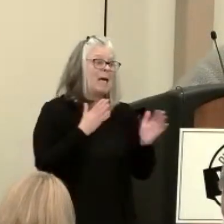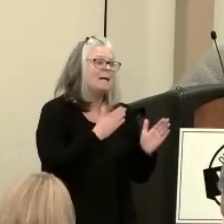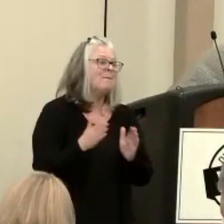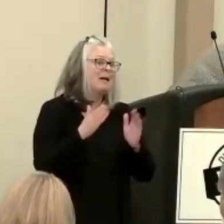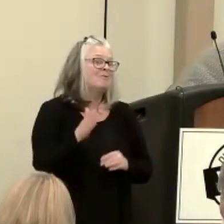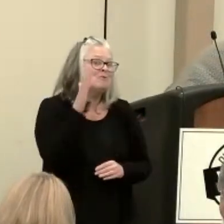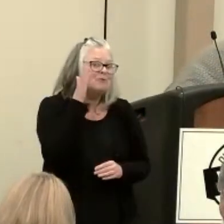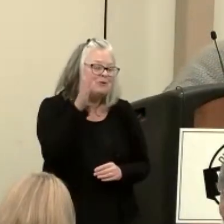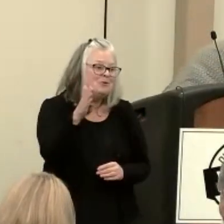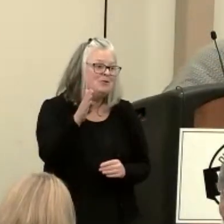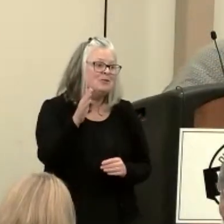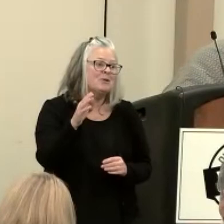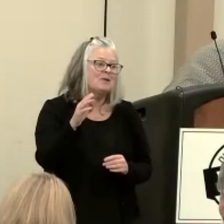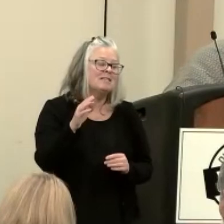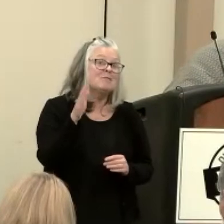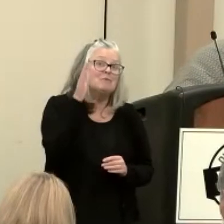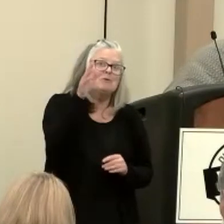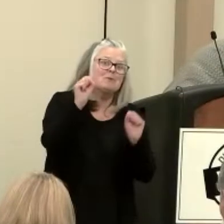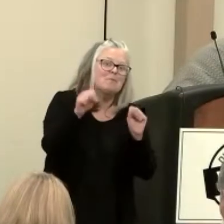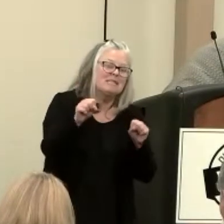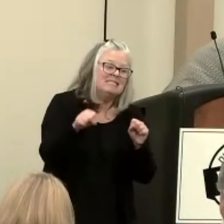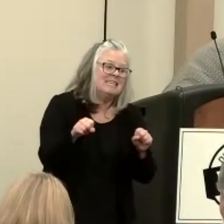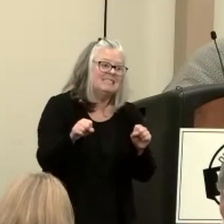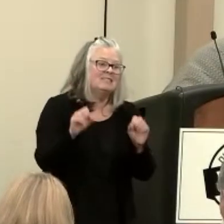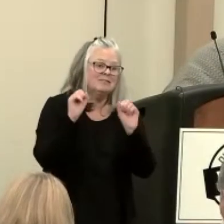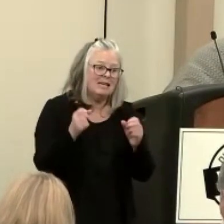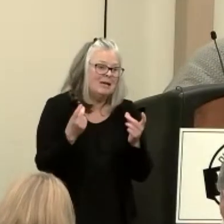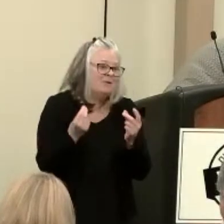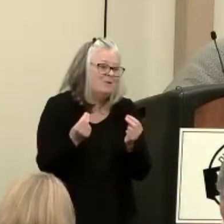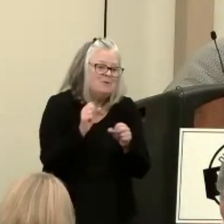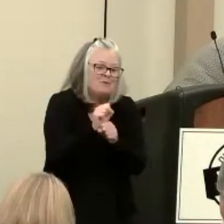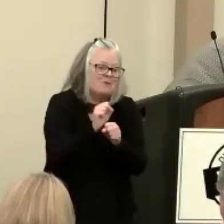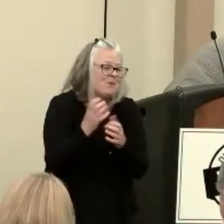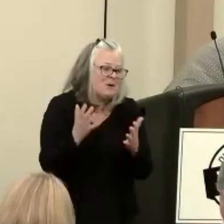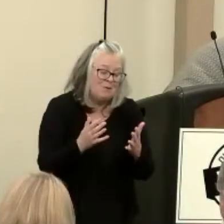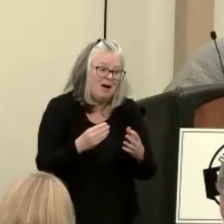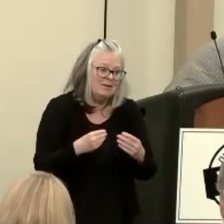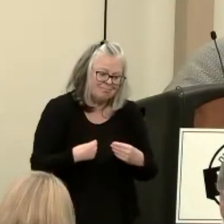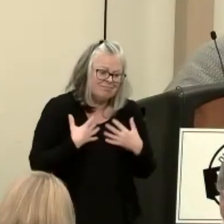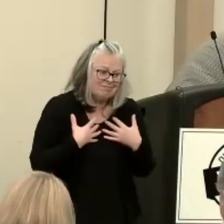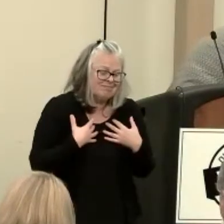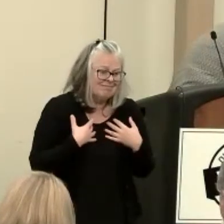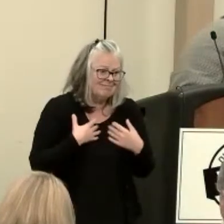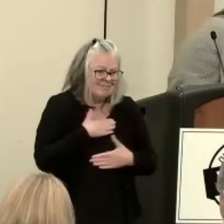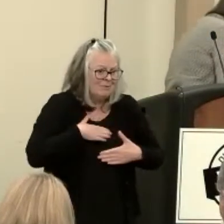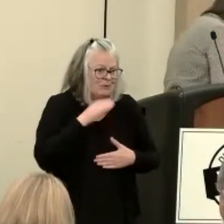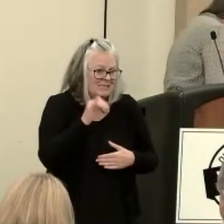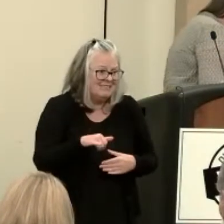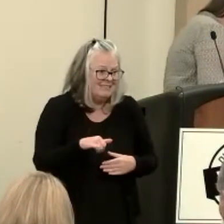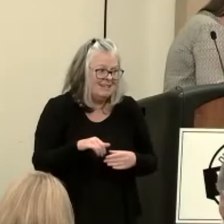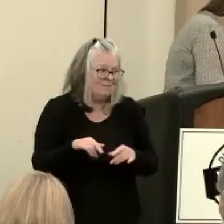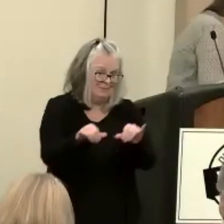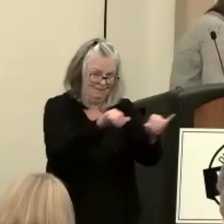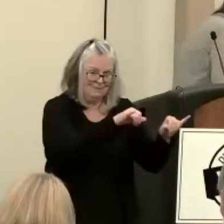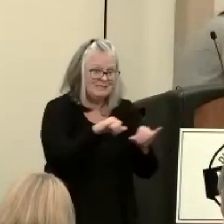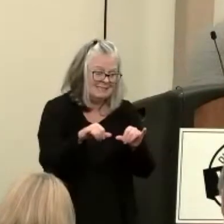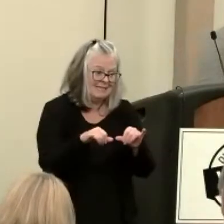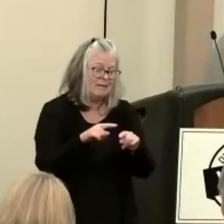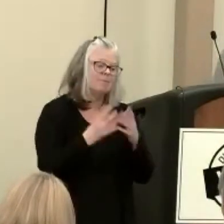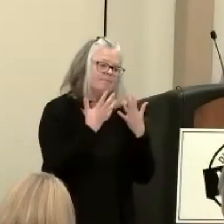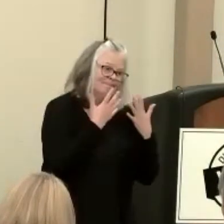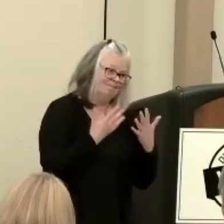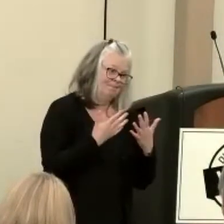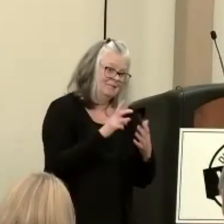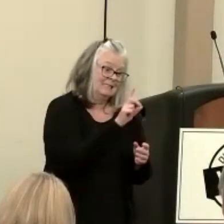at potential and opportunities in the workforce. And I'm sure many of you can agree. But sadly, I believe people with disabilities